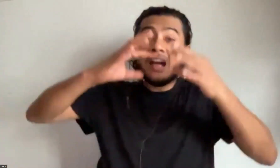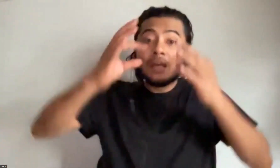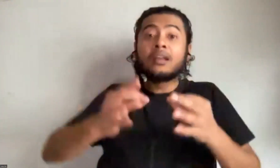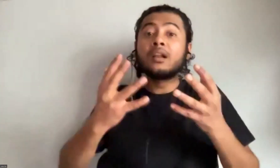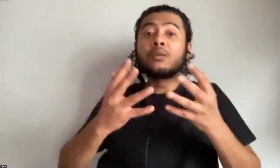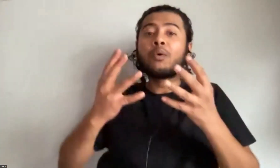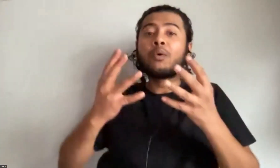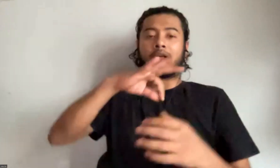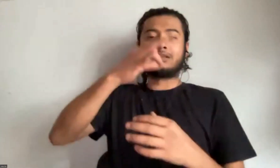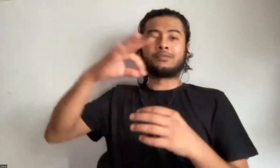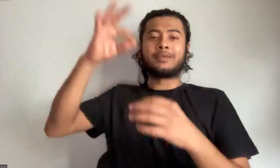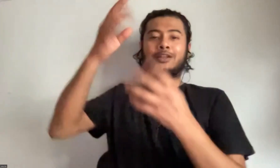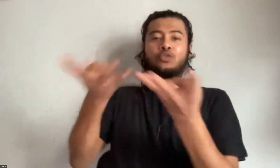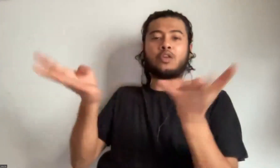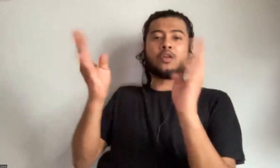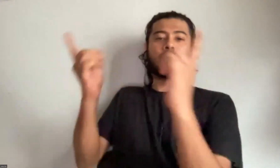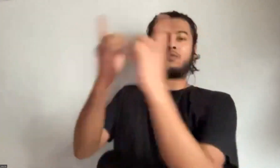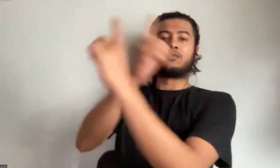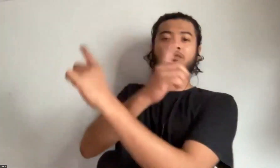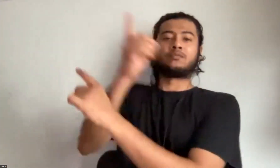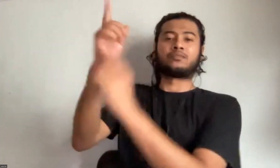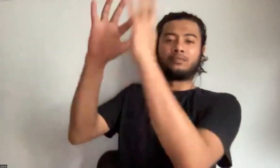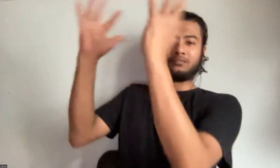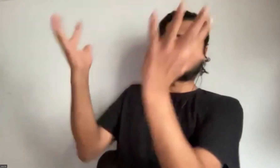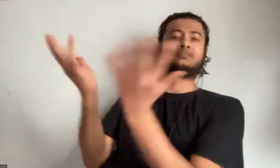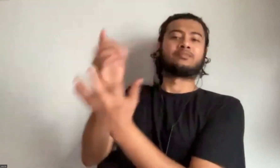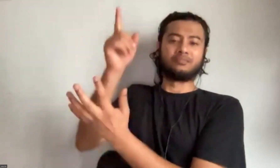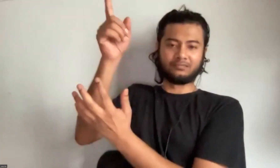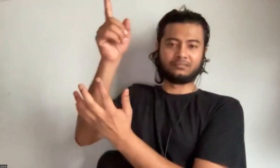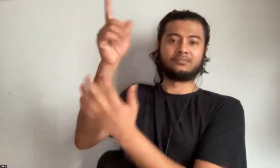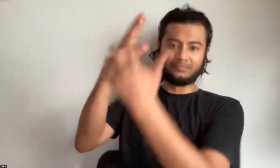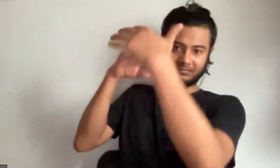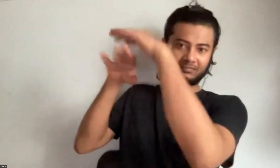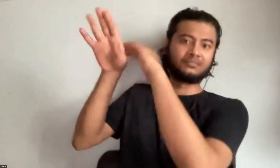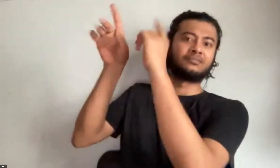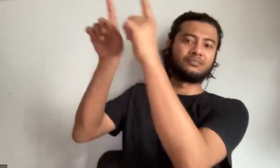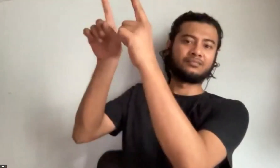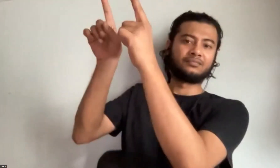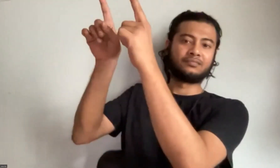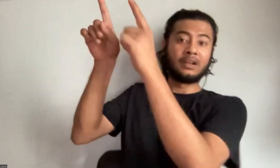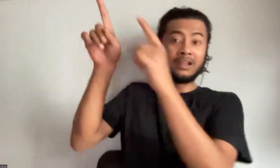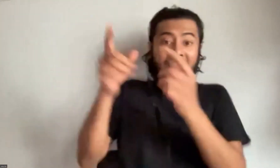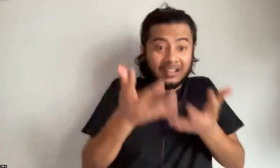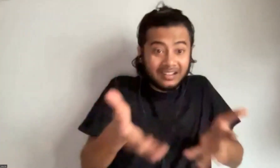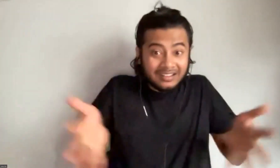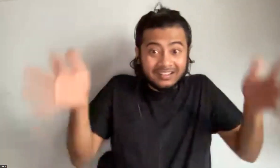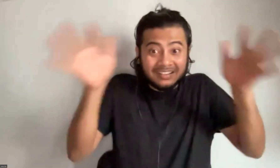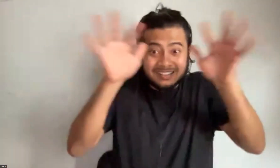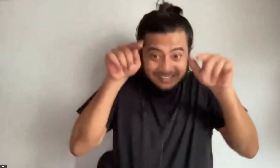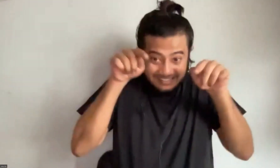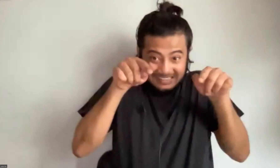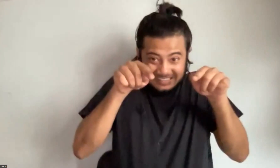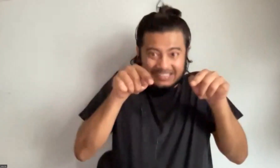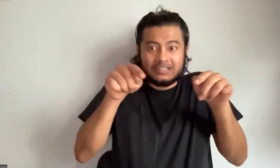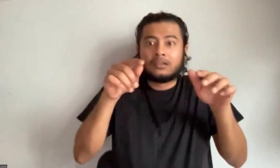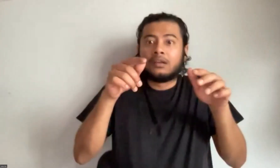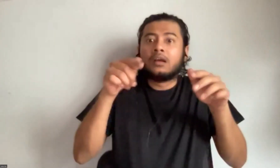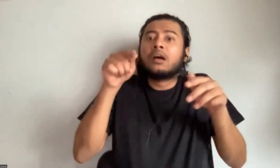and material world is just simply a reflection, or it is just like a a shadow of the material